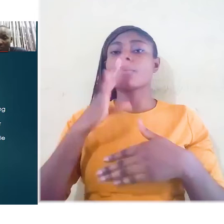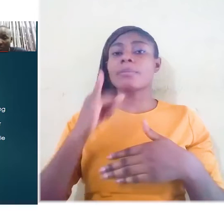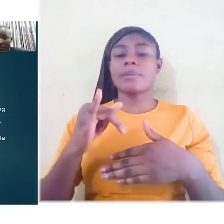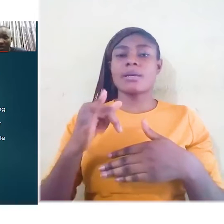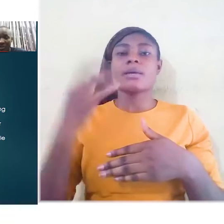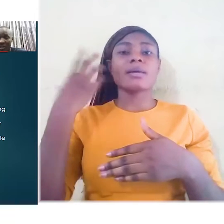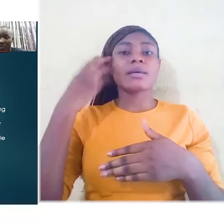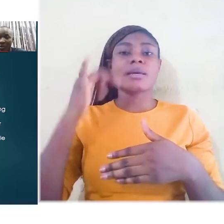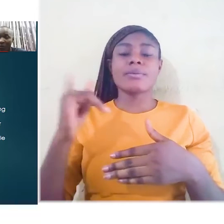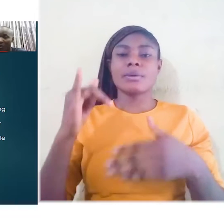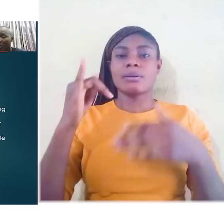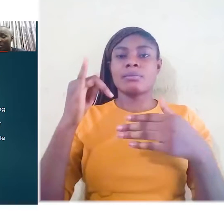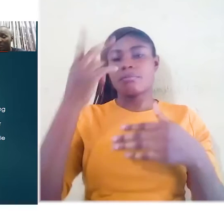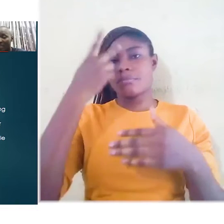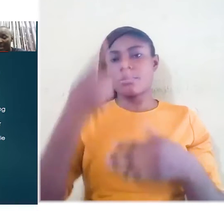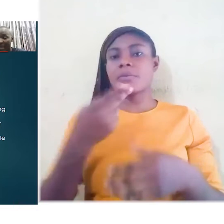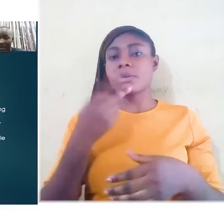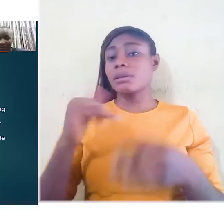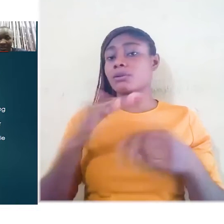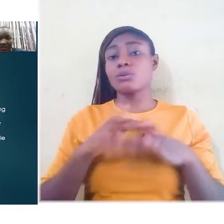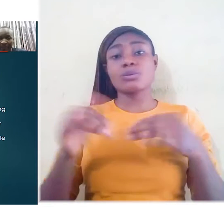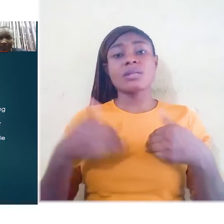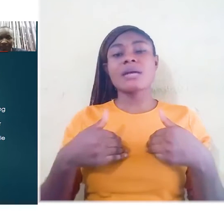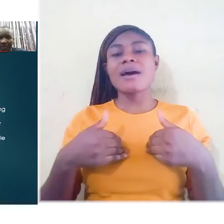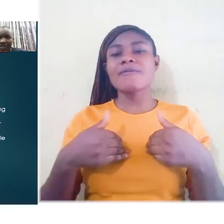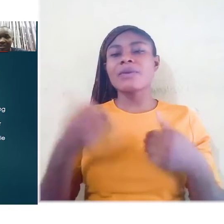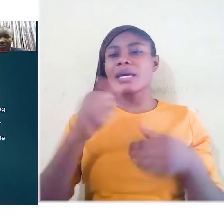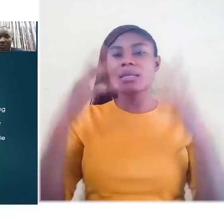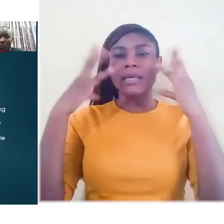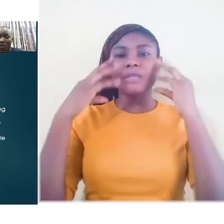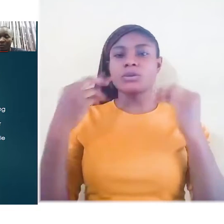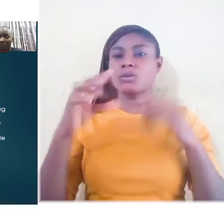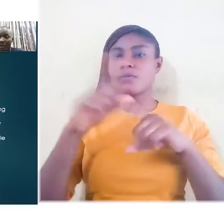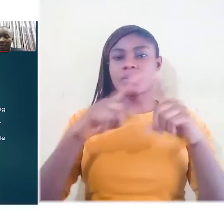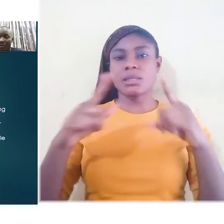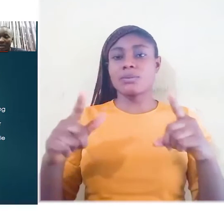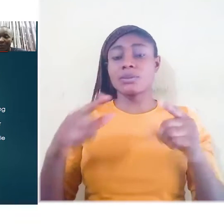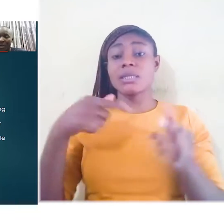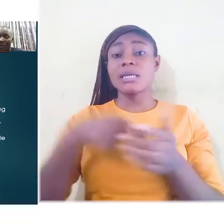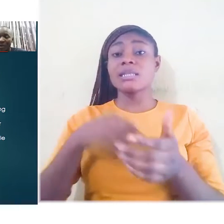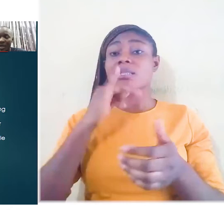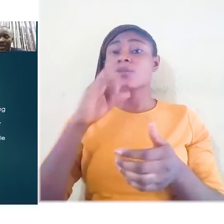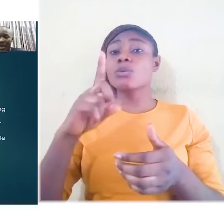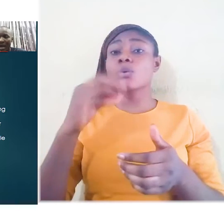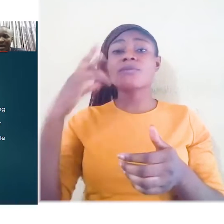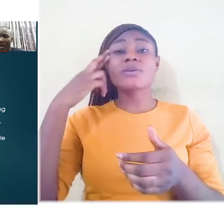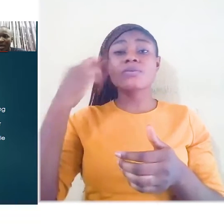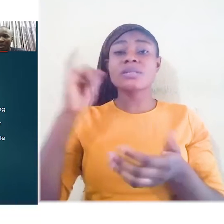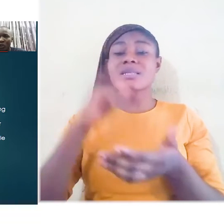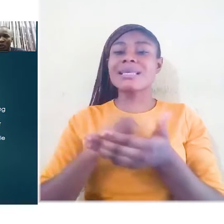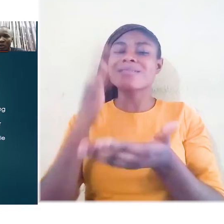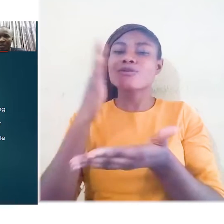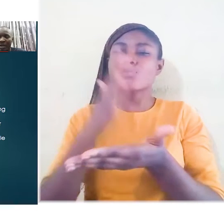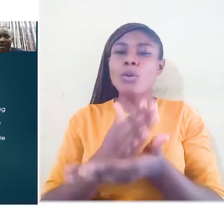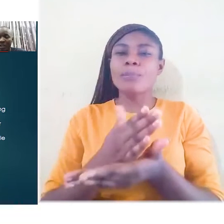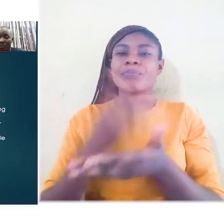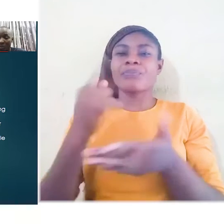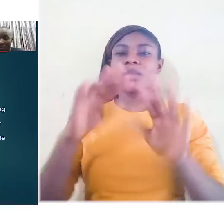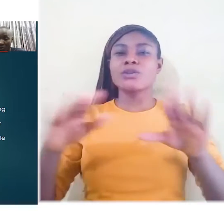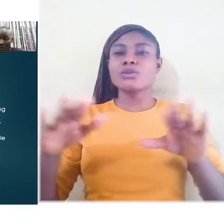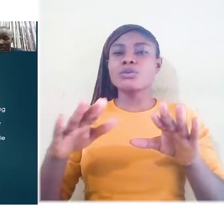no experience, little or no knowledge of sign language. This is one of the factors that really hinder the children